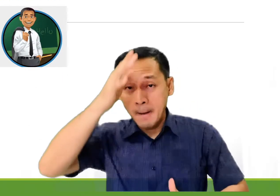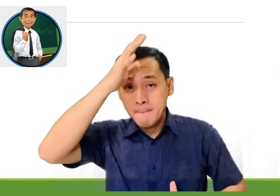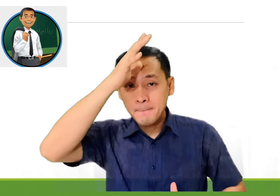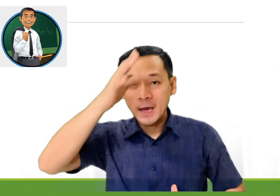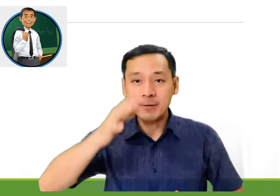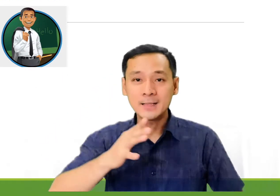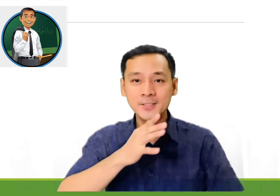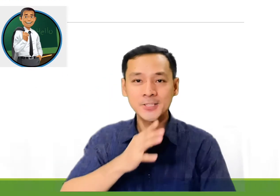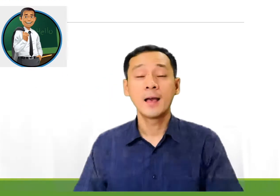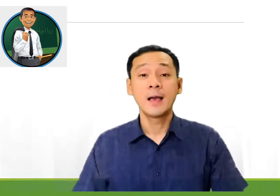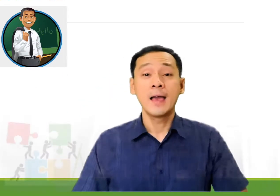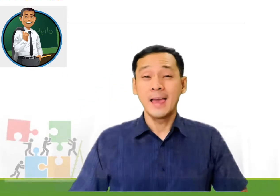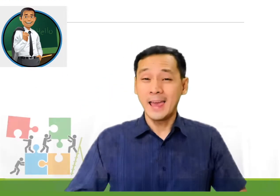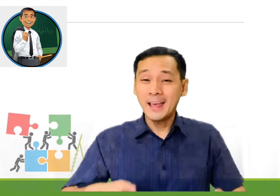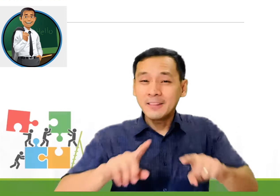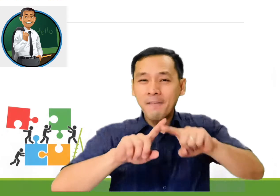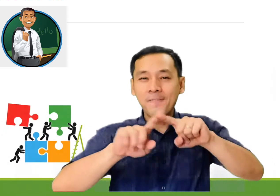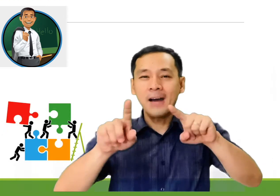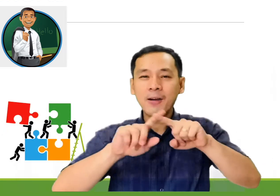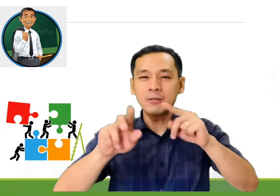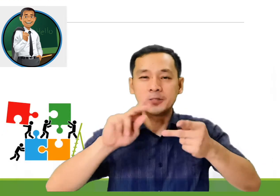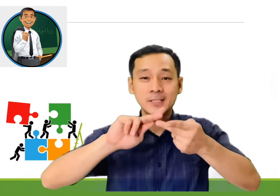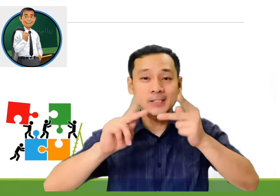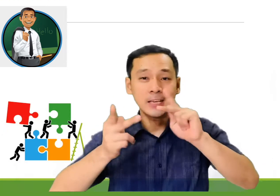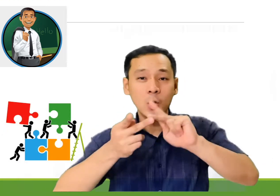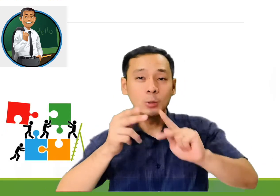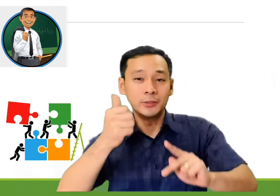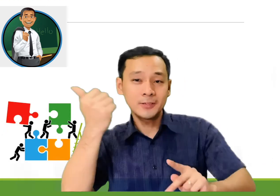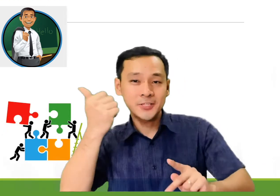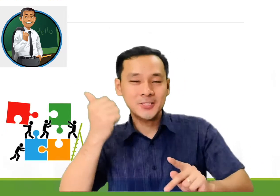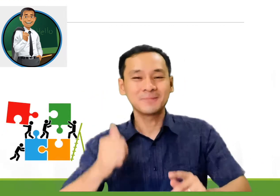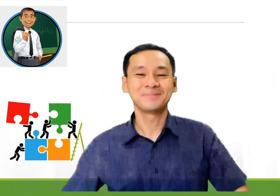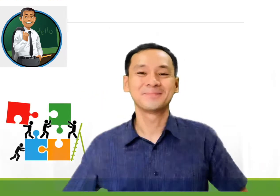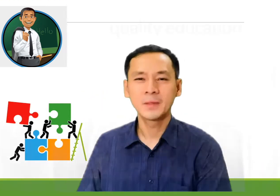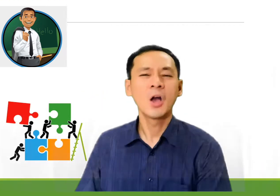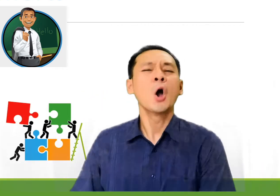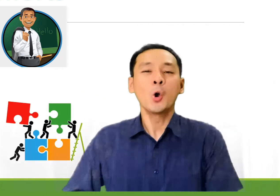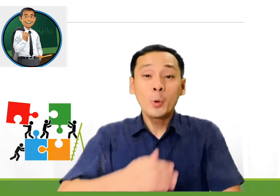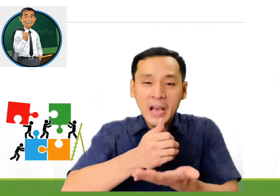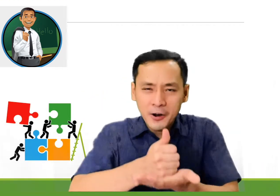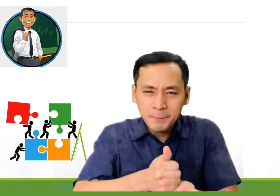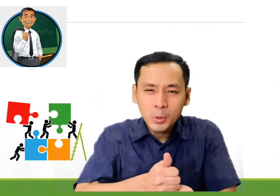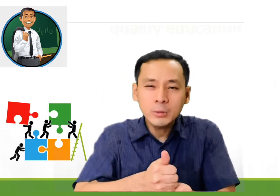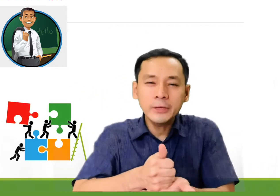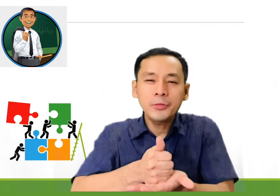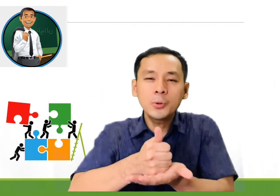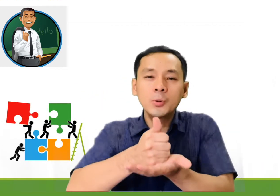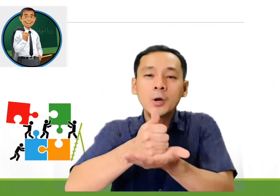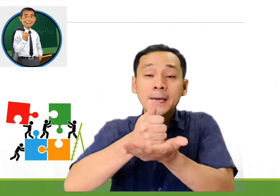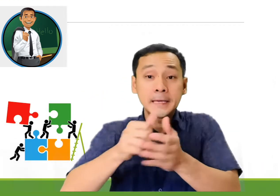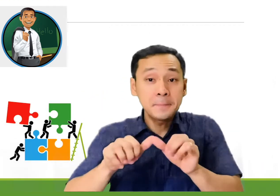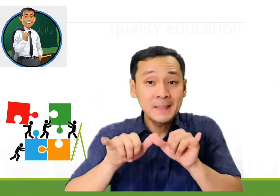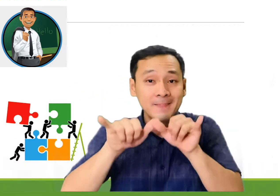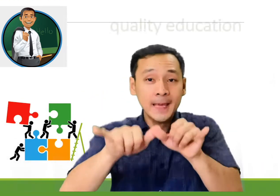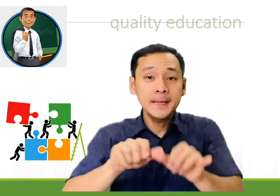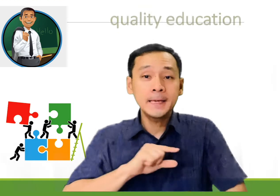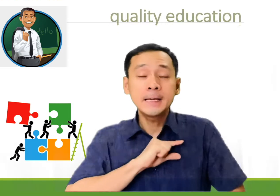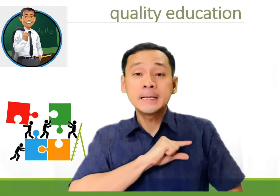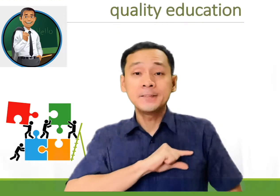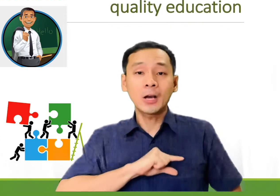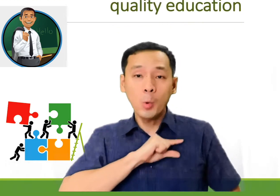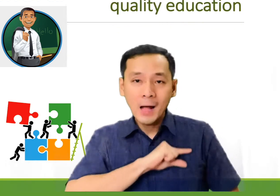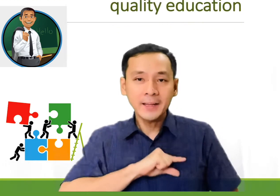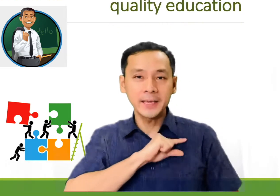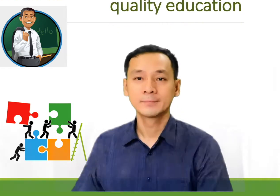students, parents, and various stakeholders, we are pulling through in